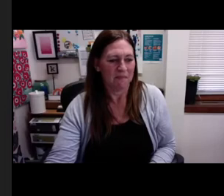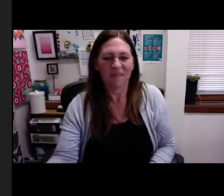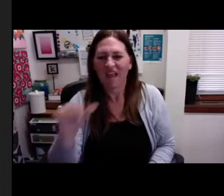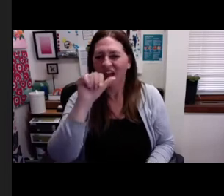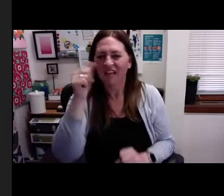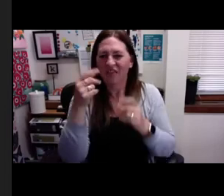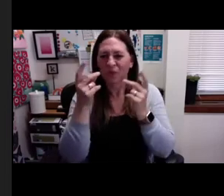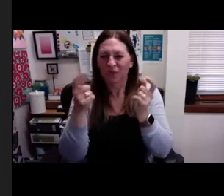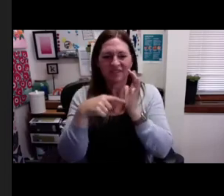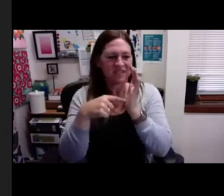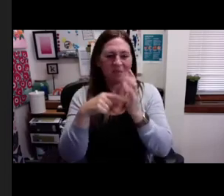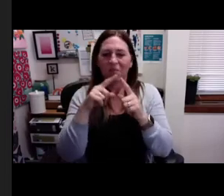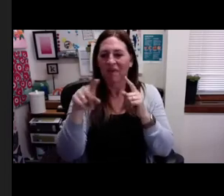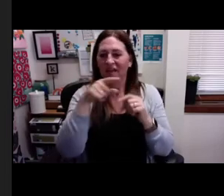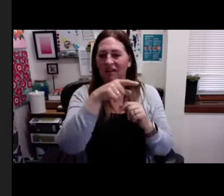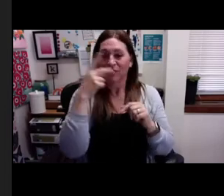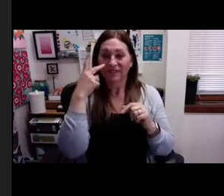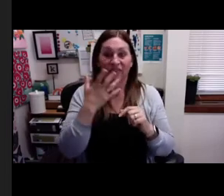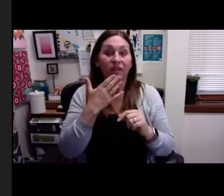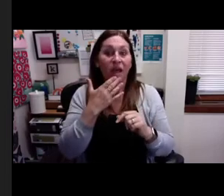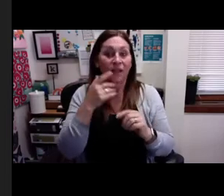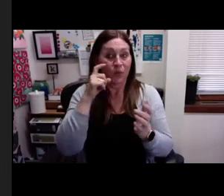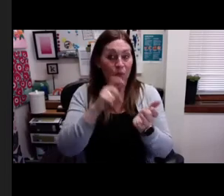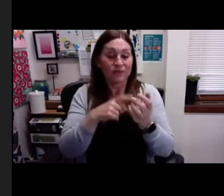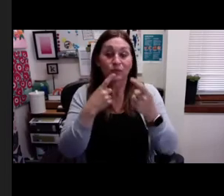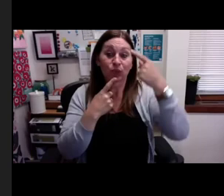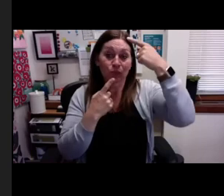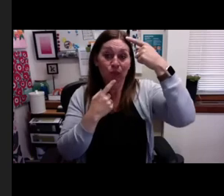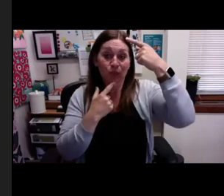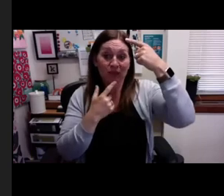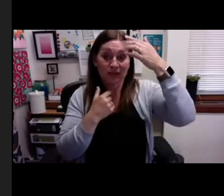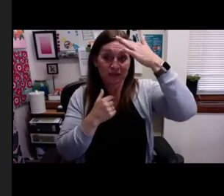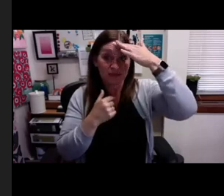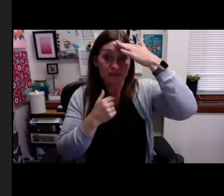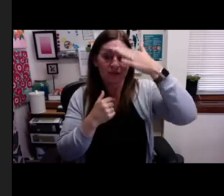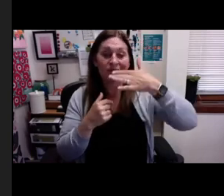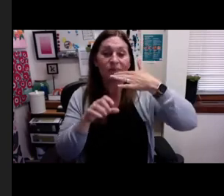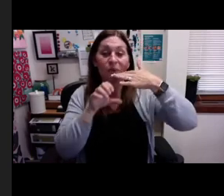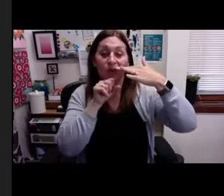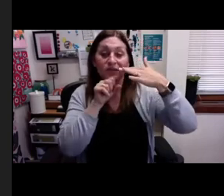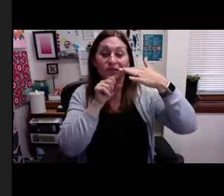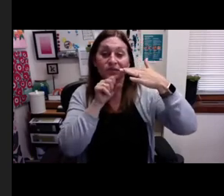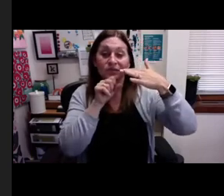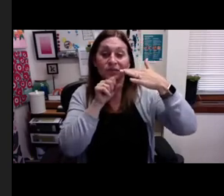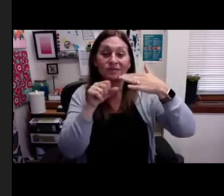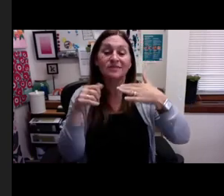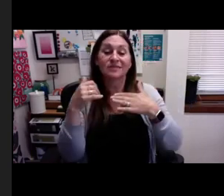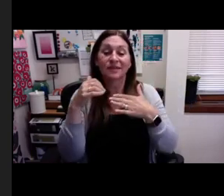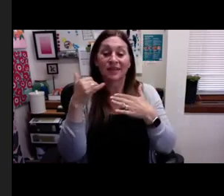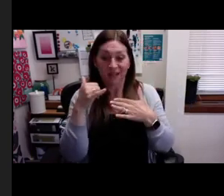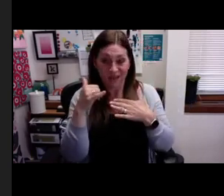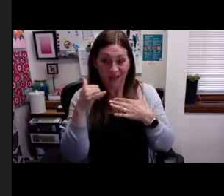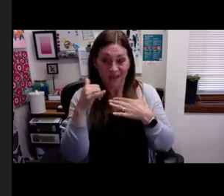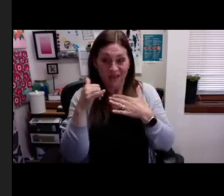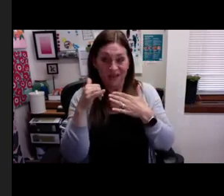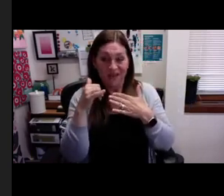that. Another quick example, but you see the colors, if you notice, red is up here,